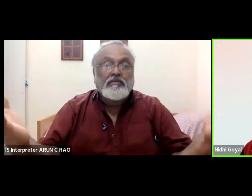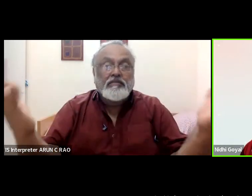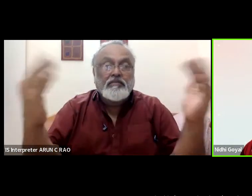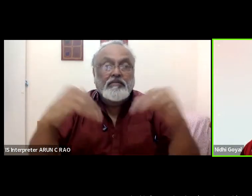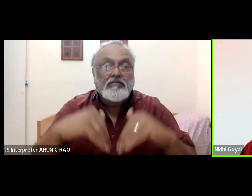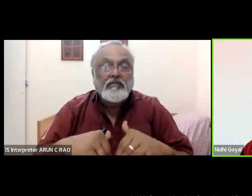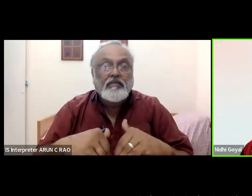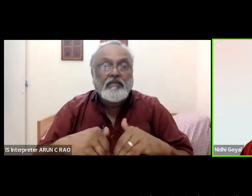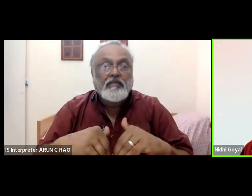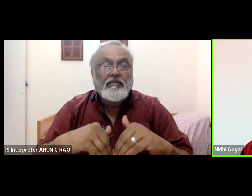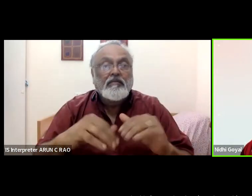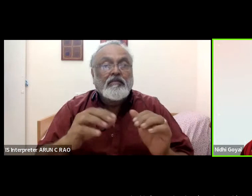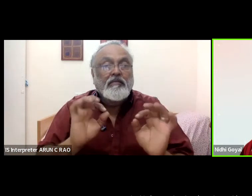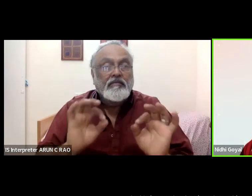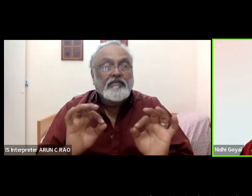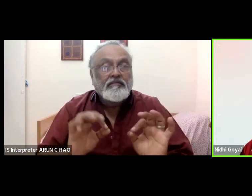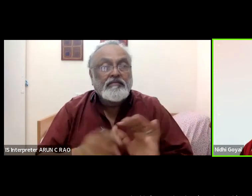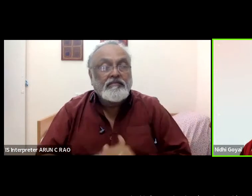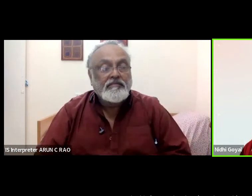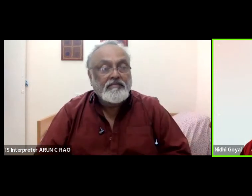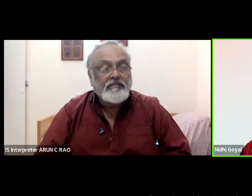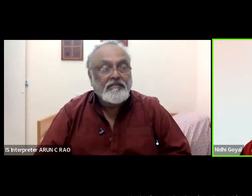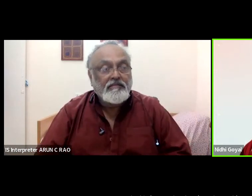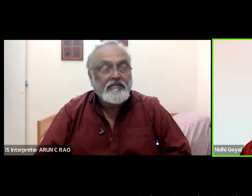and inclusive to all. Thank you.